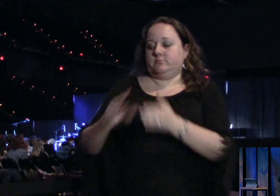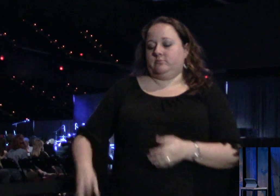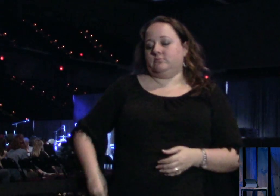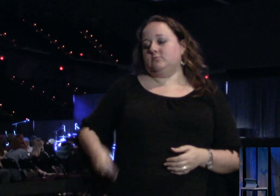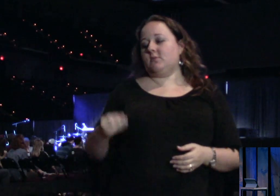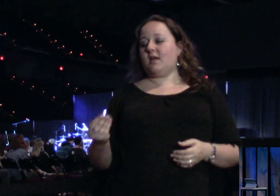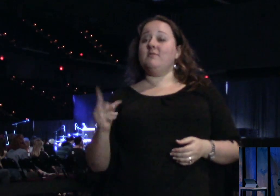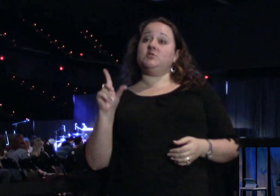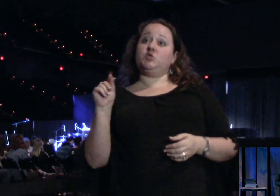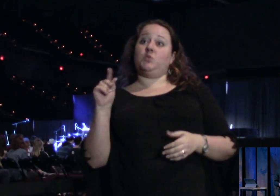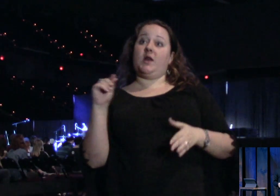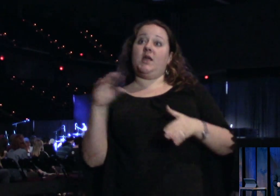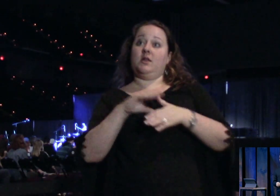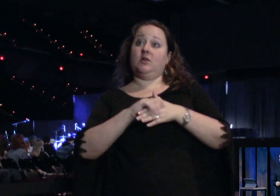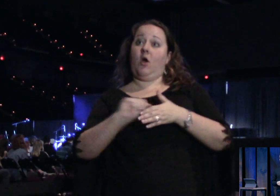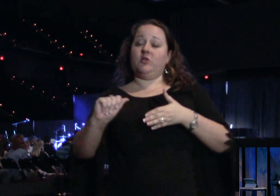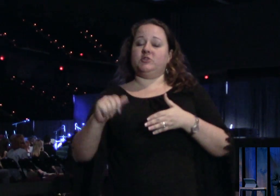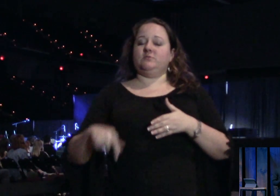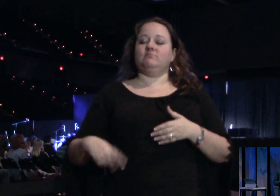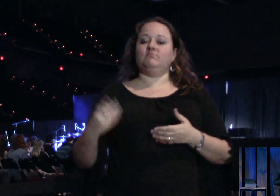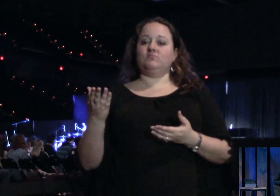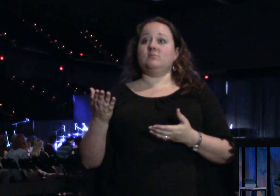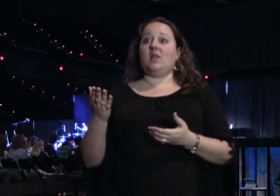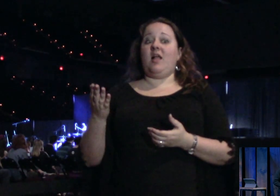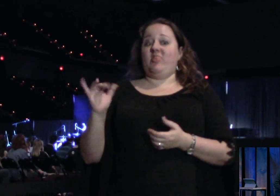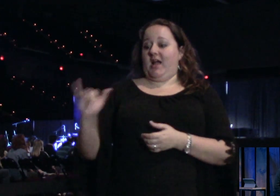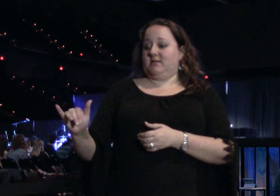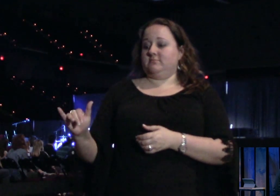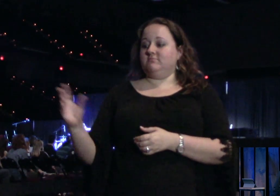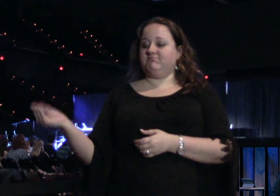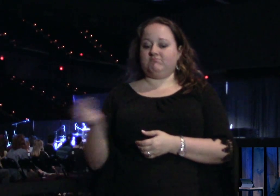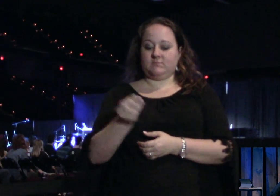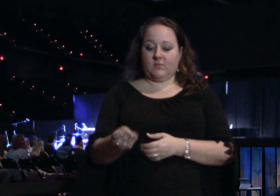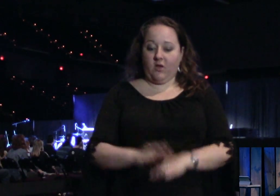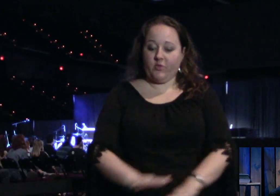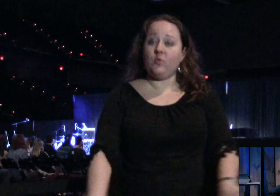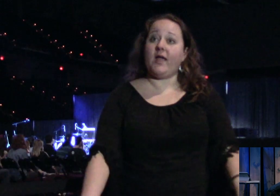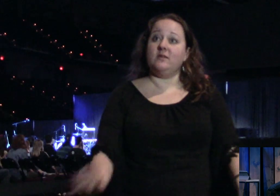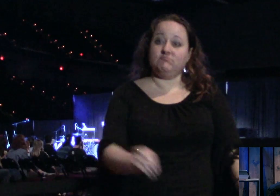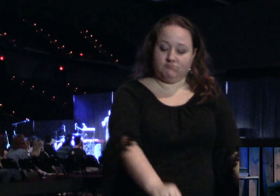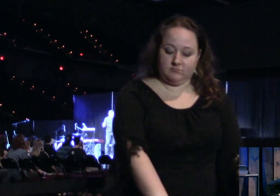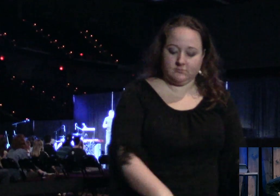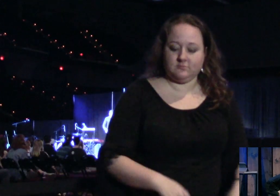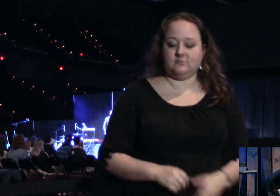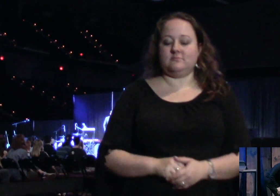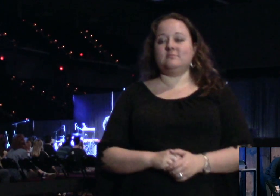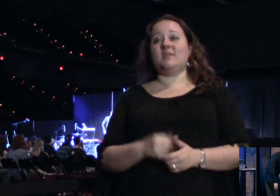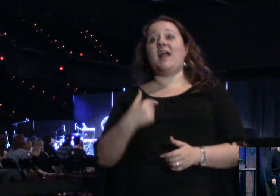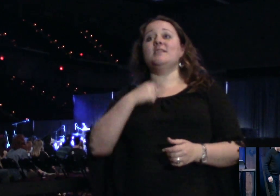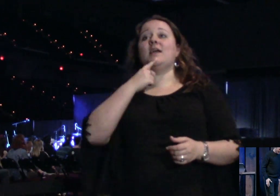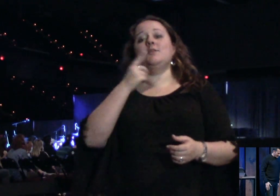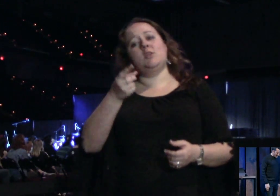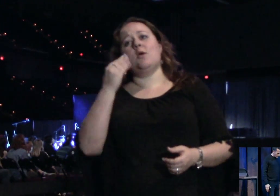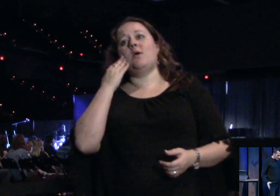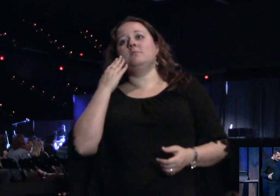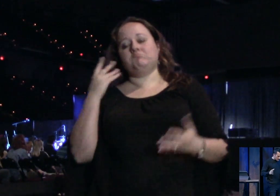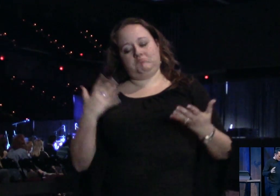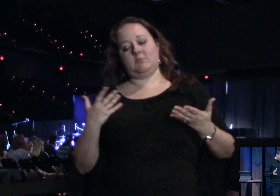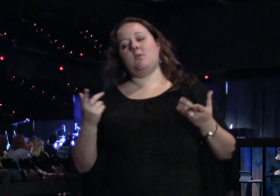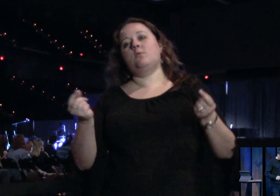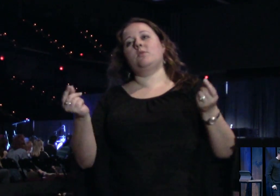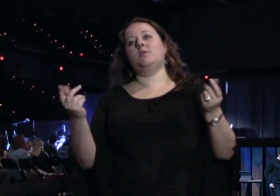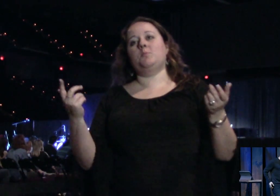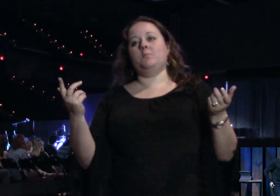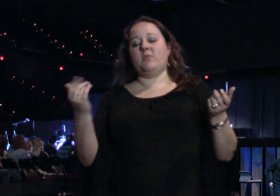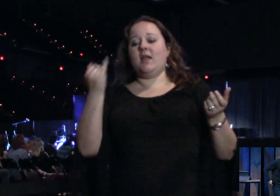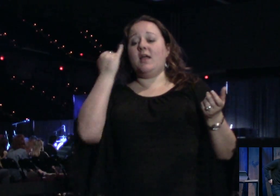bill. Tonight I have a $20 bill. And what I would do is I would put the $20 bill on the ground, and I would just